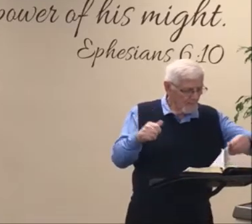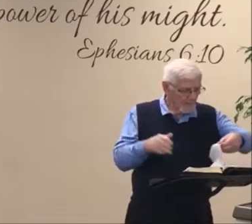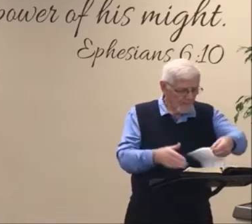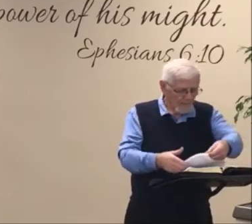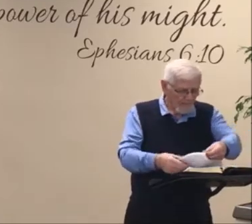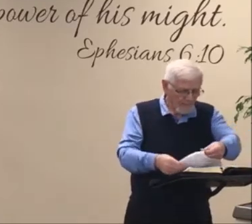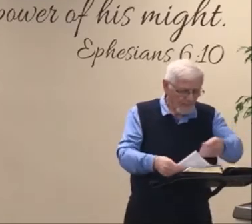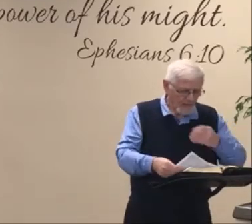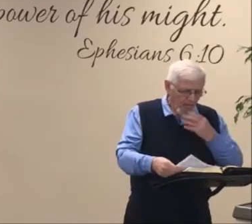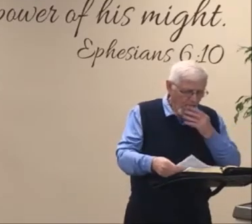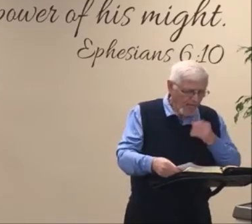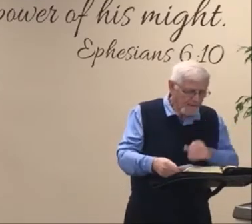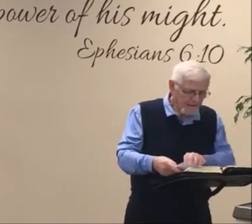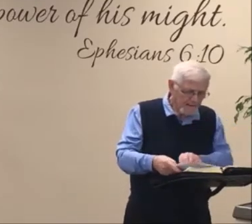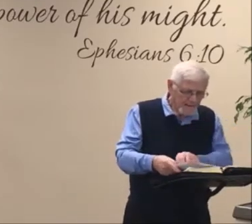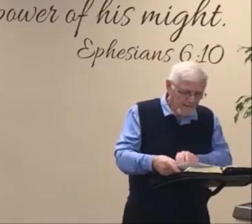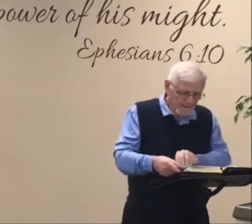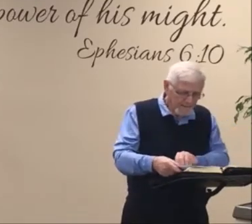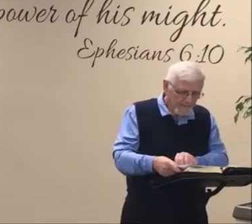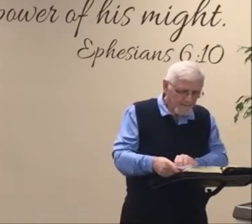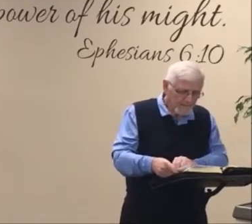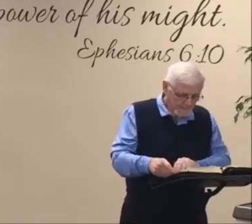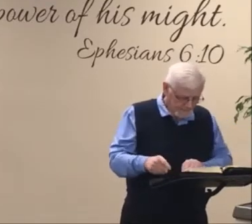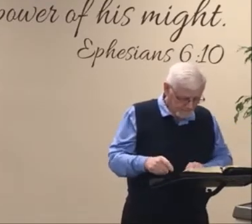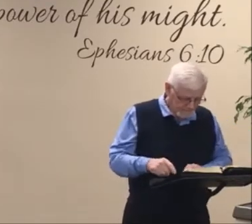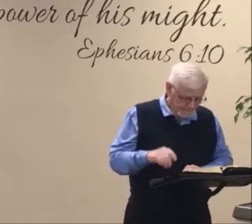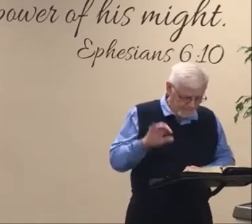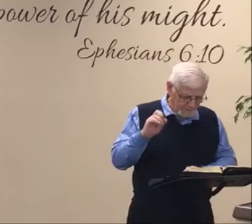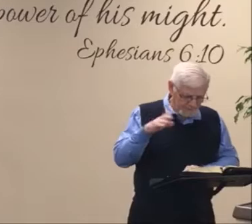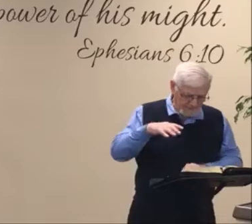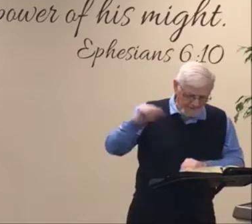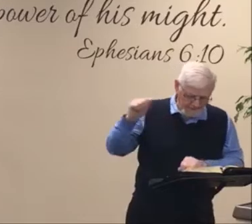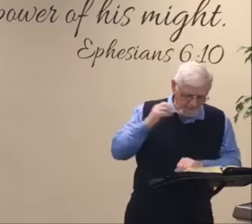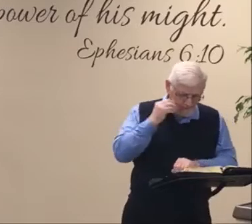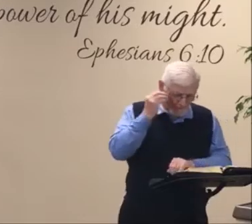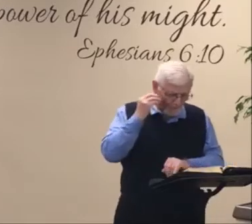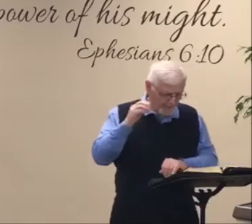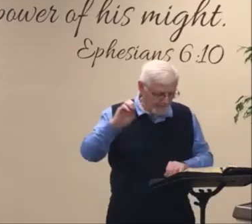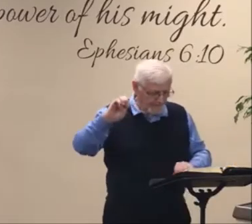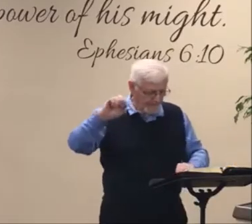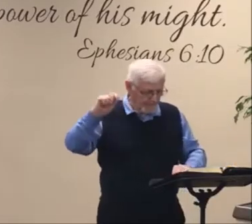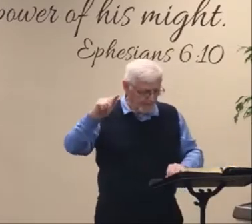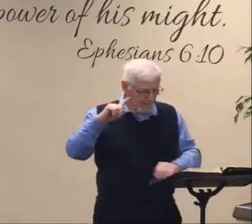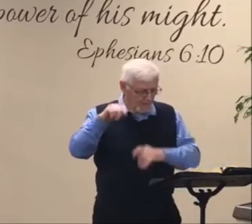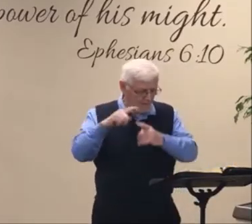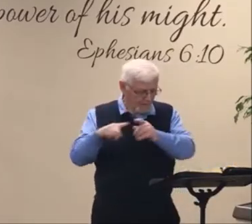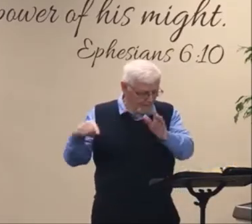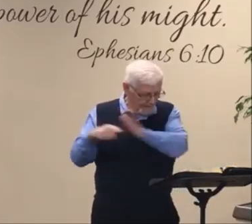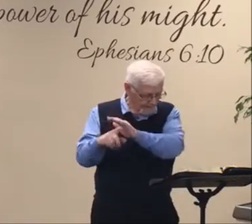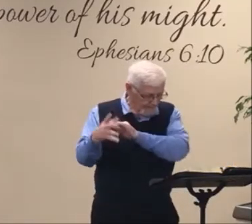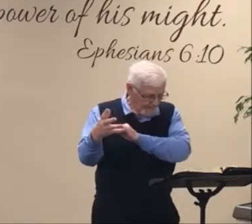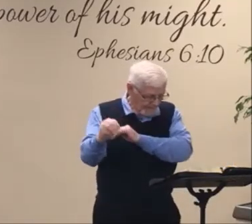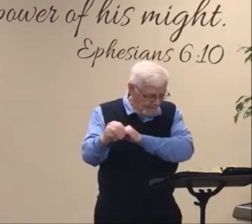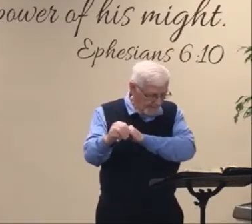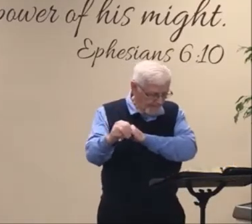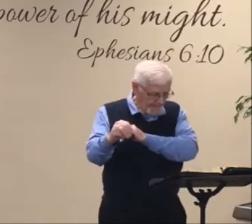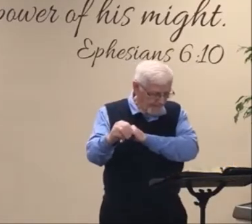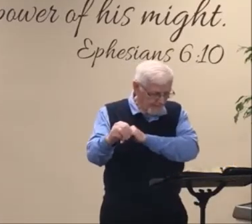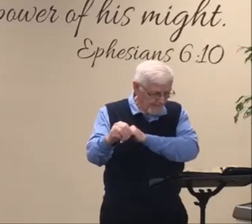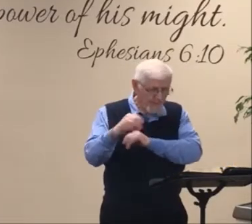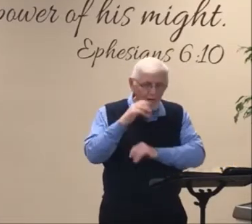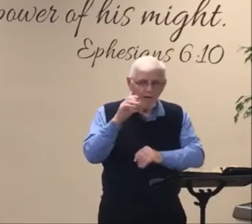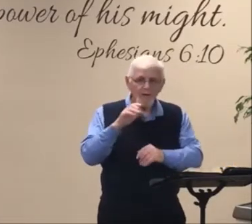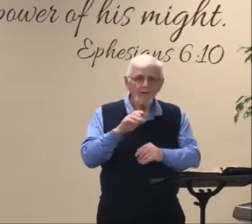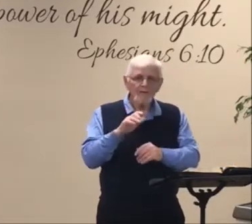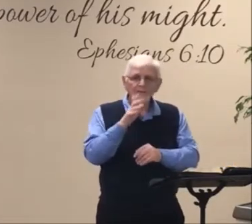Jacob has left home. Esau has threatened to kill him. And Jacob's advice from his mother is to leave home, run